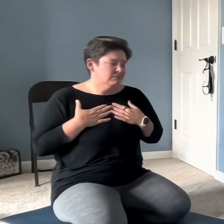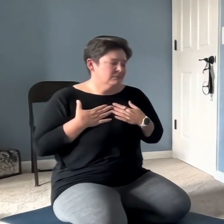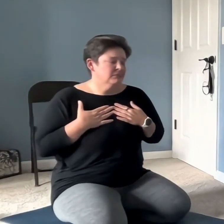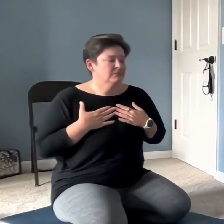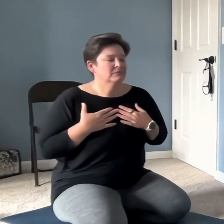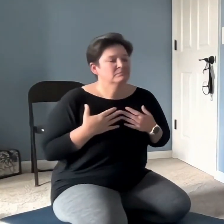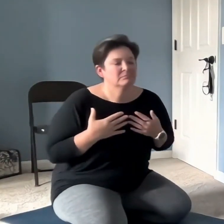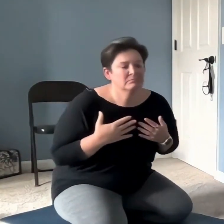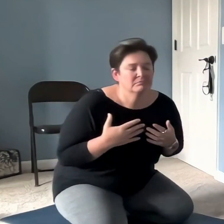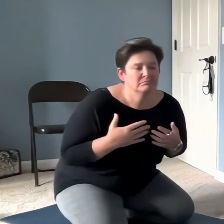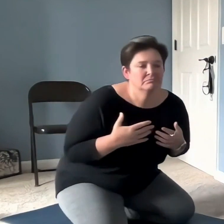body